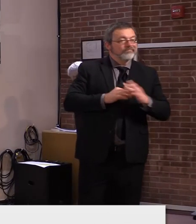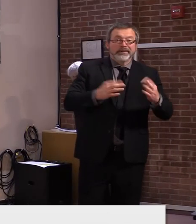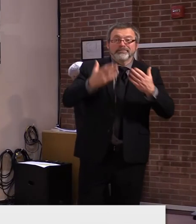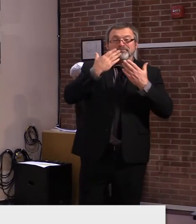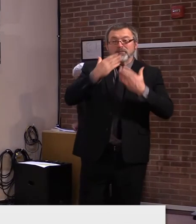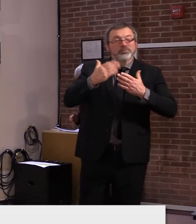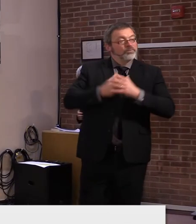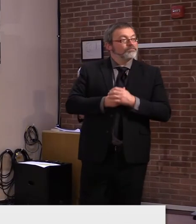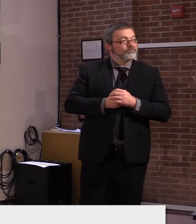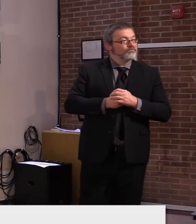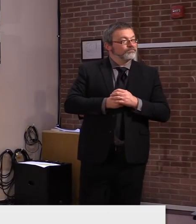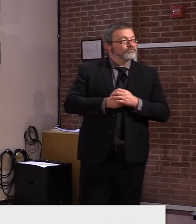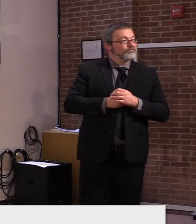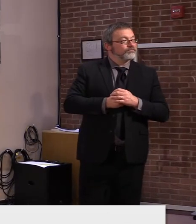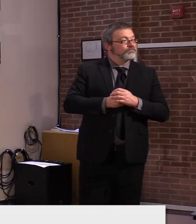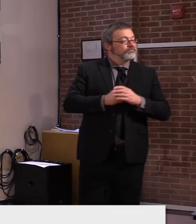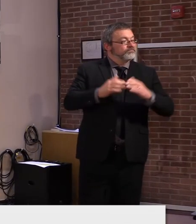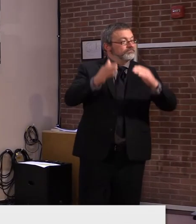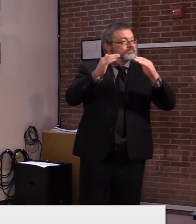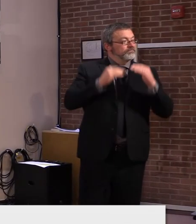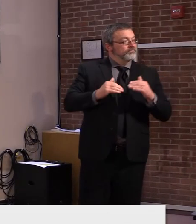Chris Mays, Brattleboro Reformer.